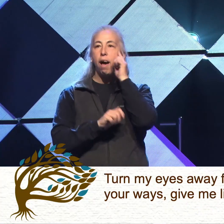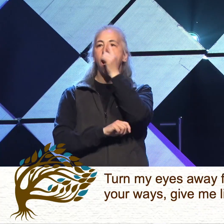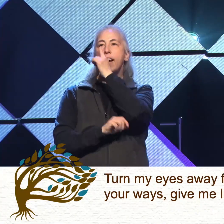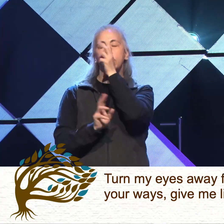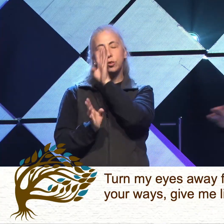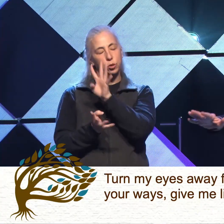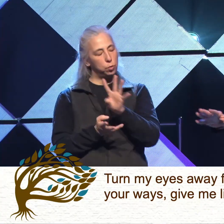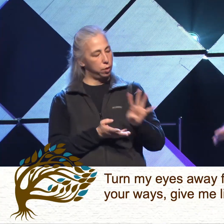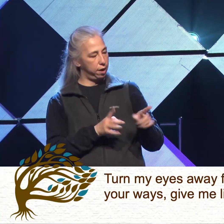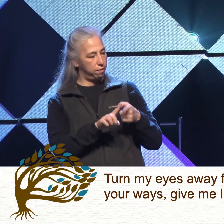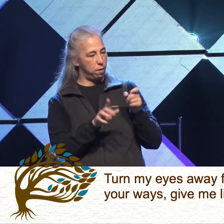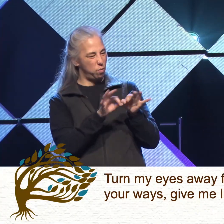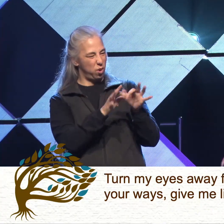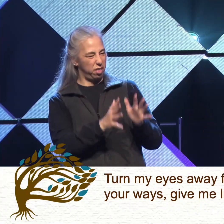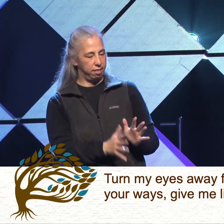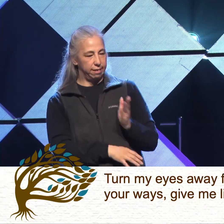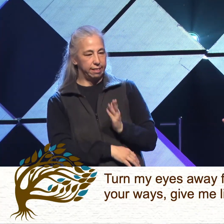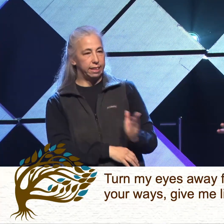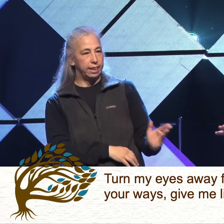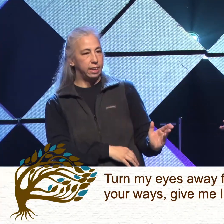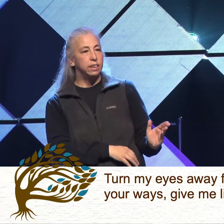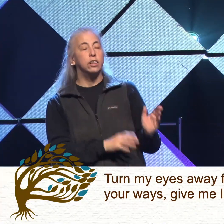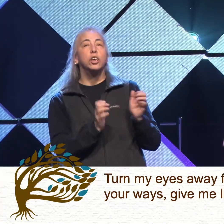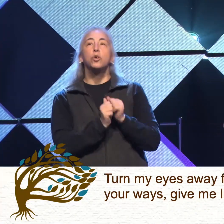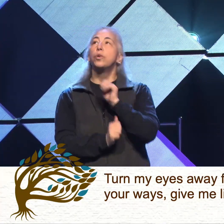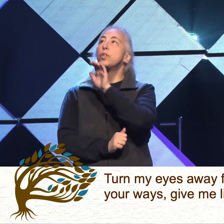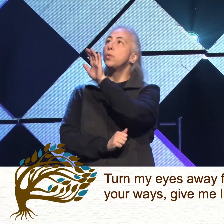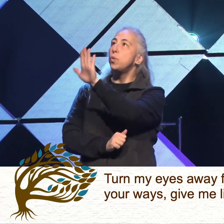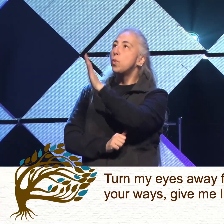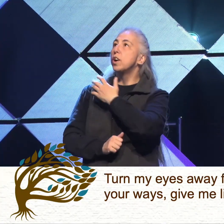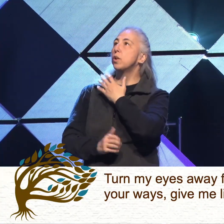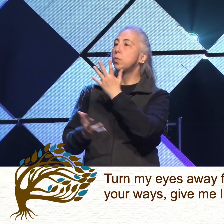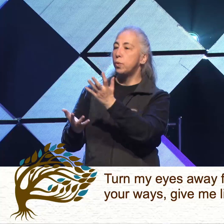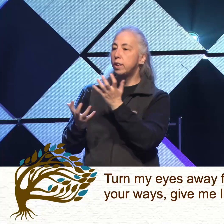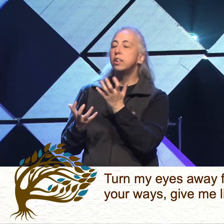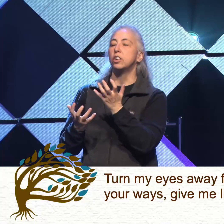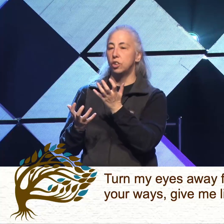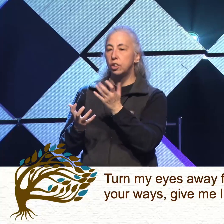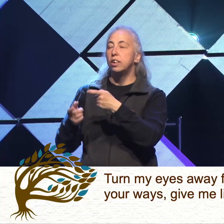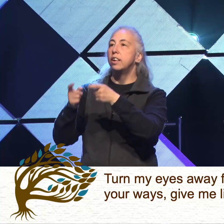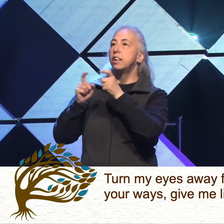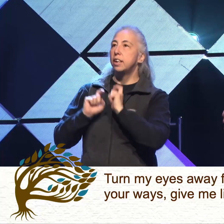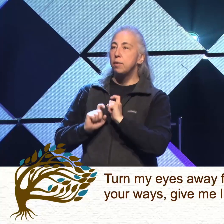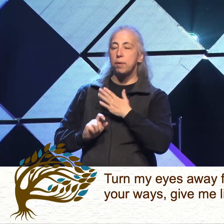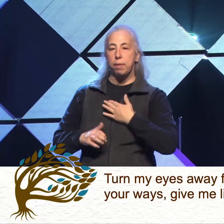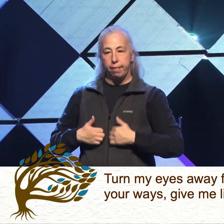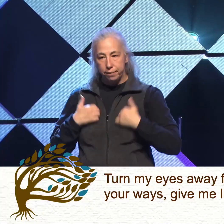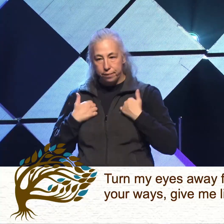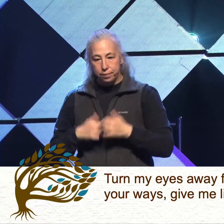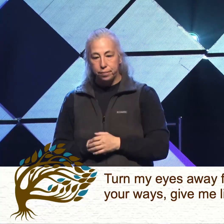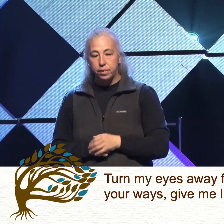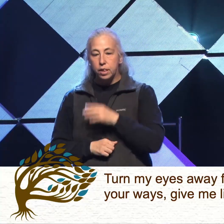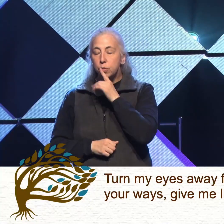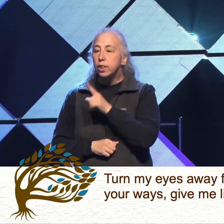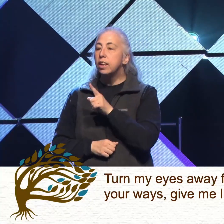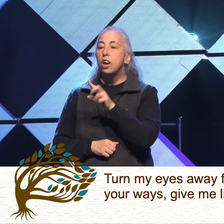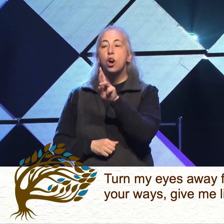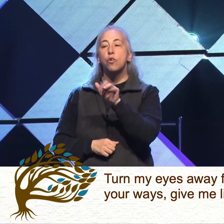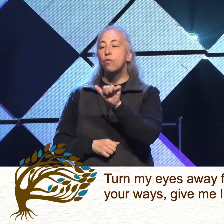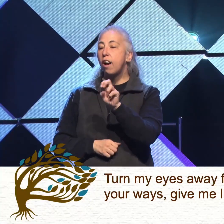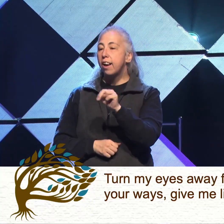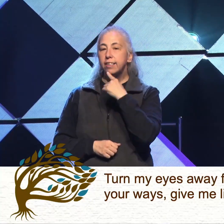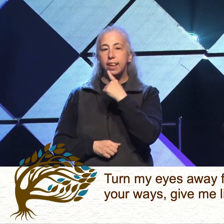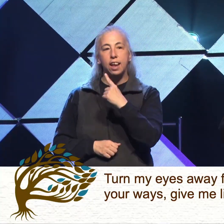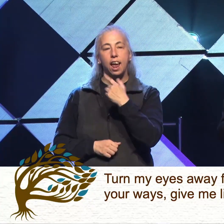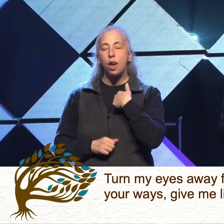eyes away from worthless things. With your ways, give me life. Or as Ryan said, give me wholeness. And